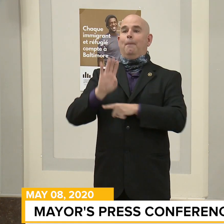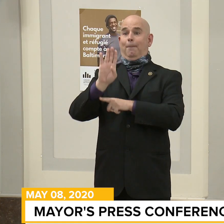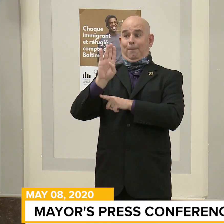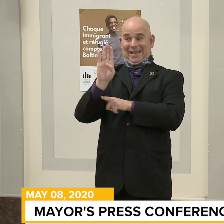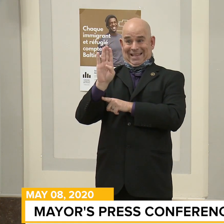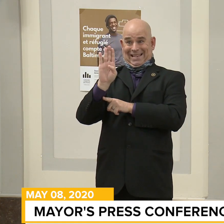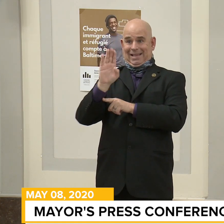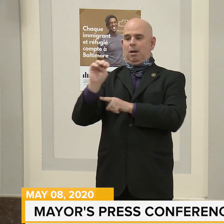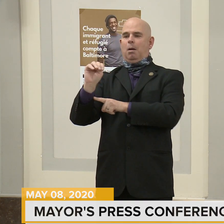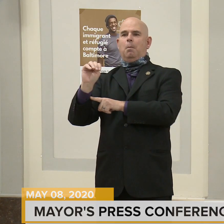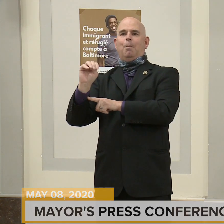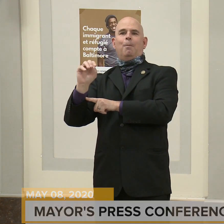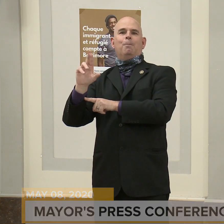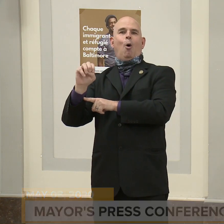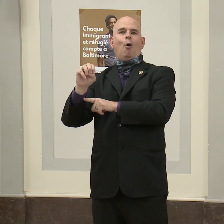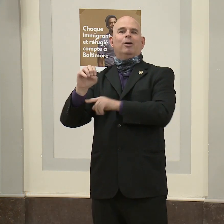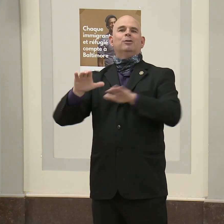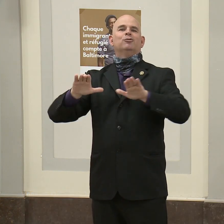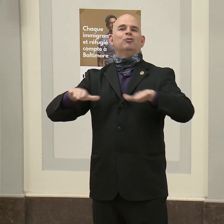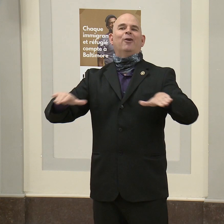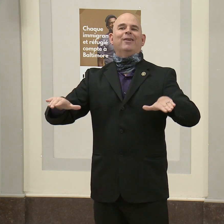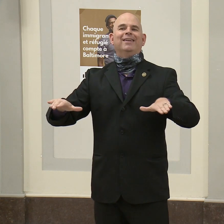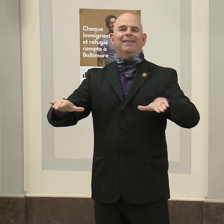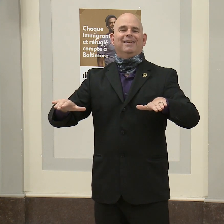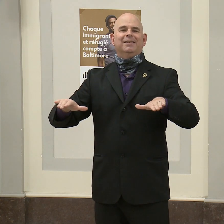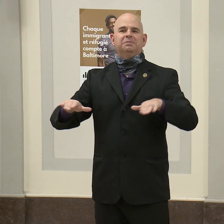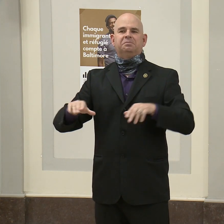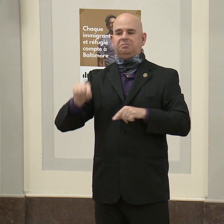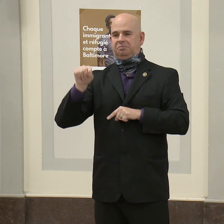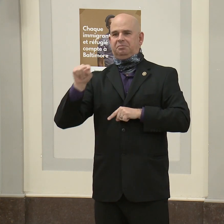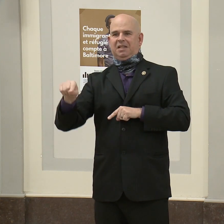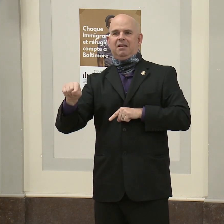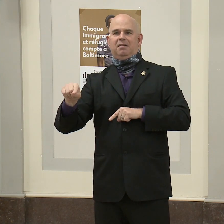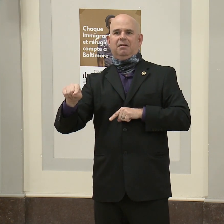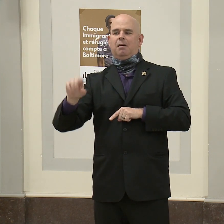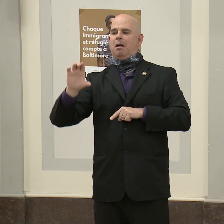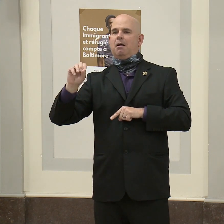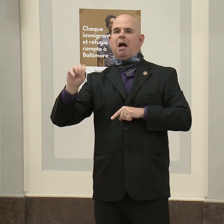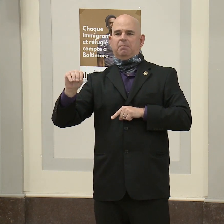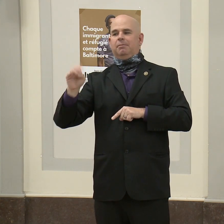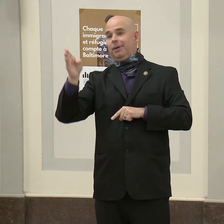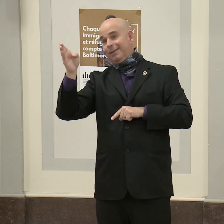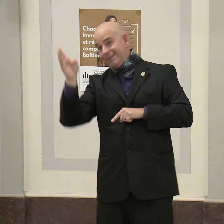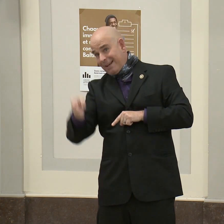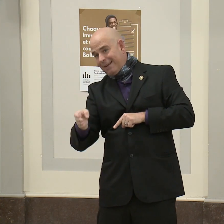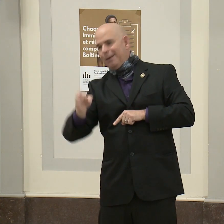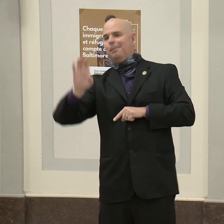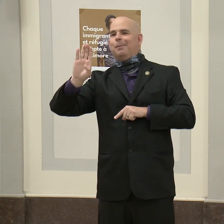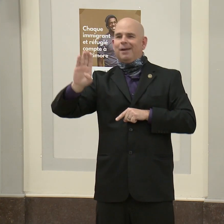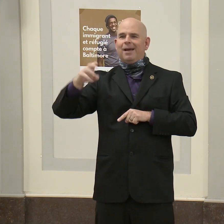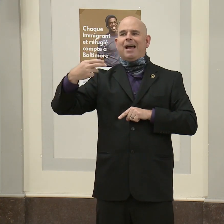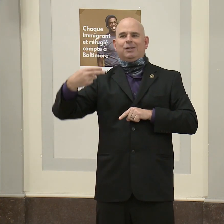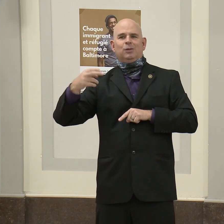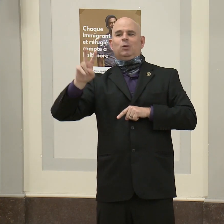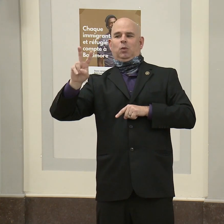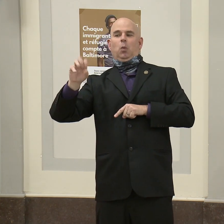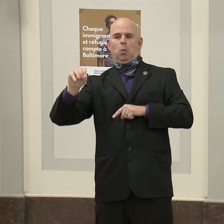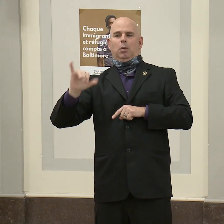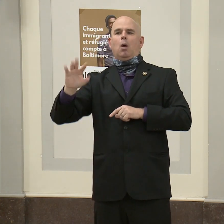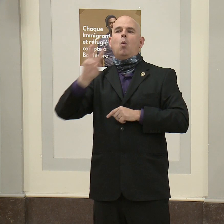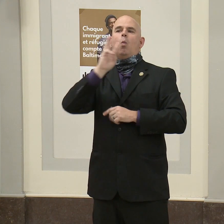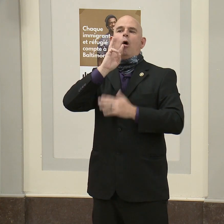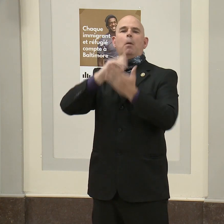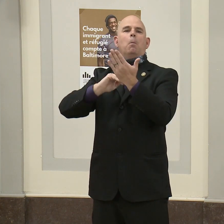BeMoreChildren.com/BH2O. Applicants by mail will also be accepted. Also today, I'm announcing the Phase 1 reopening of